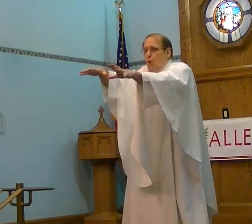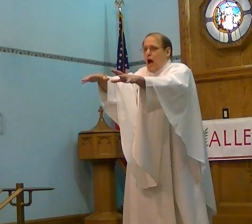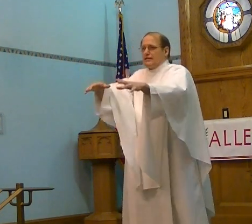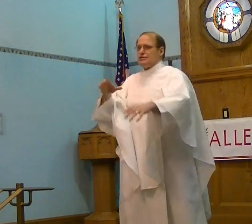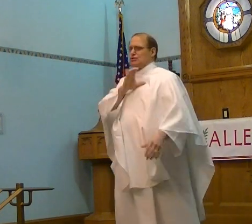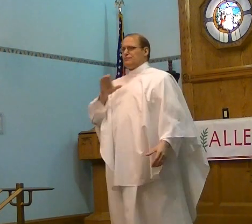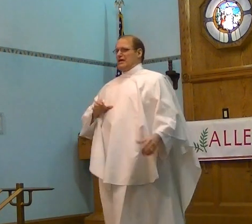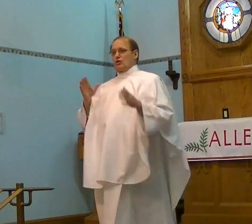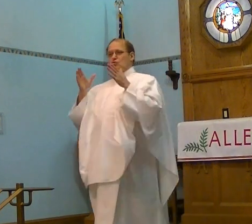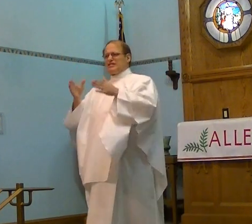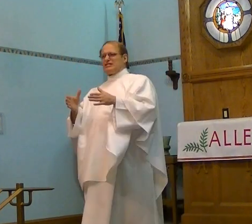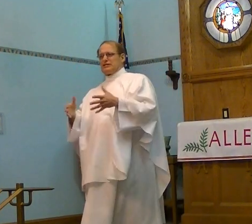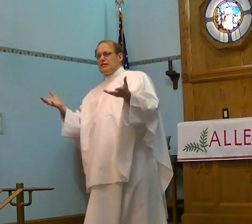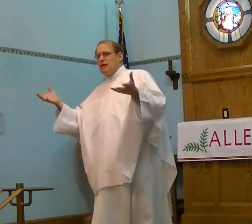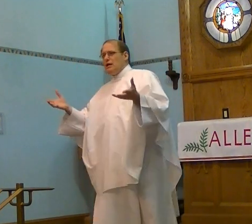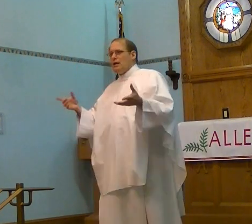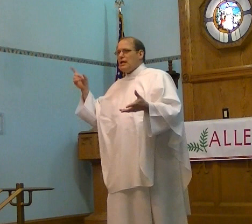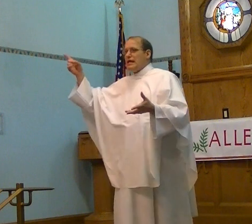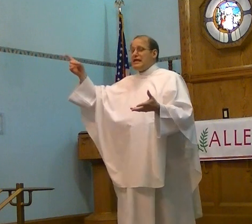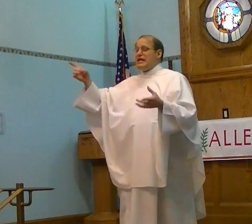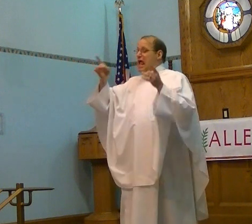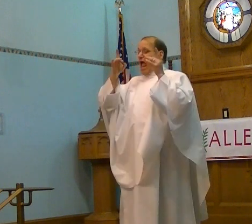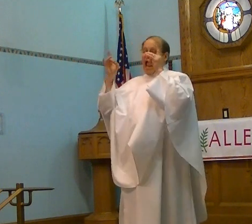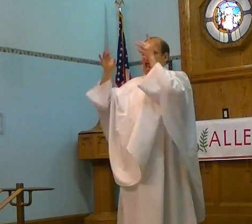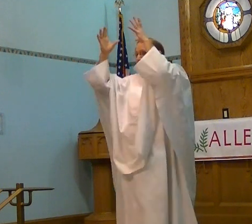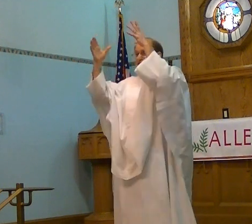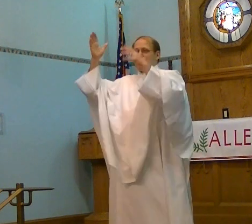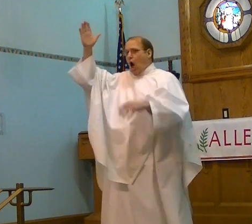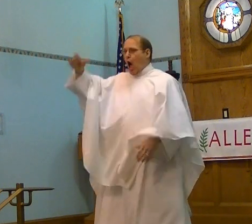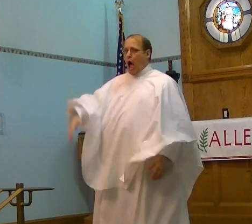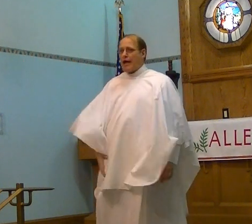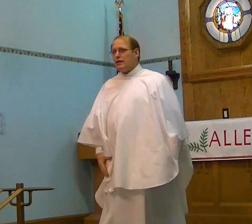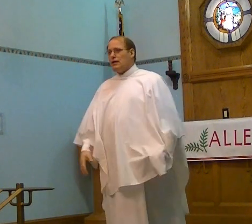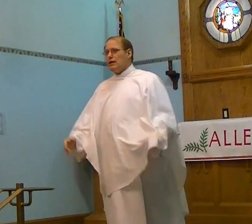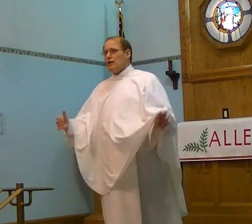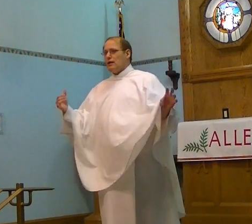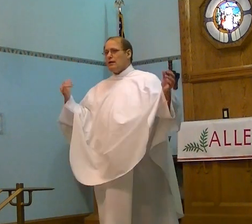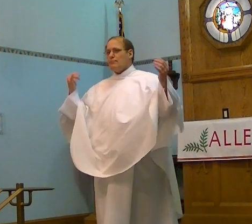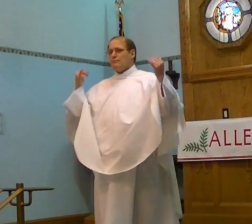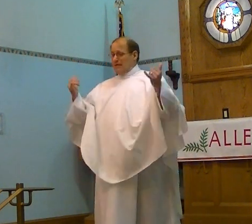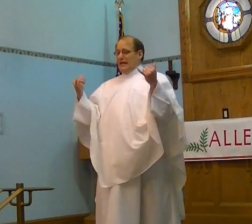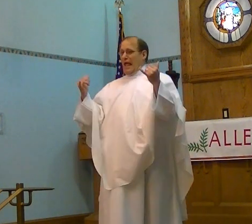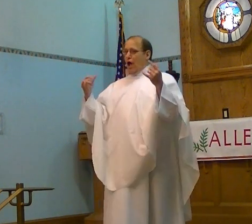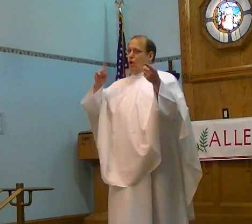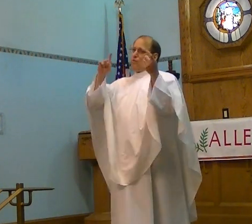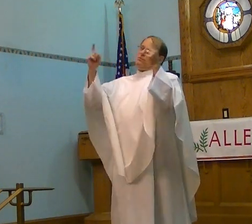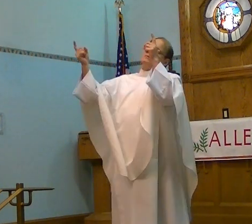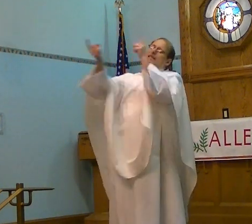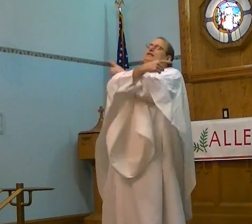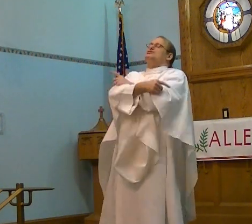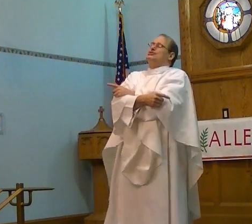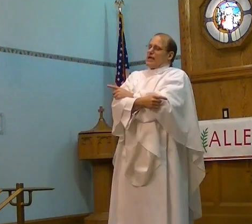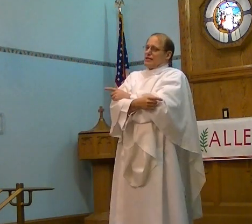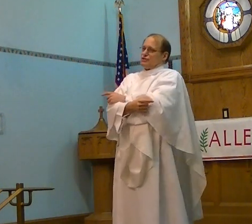want to be a Christian. He hated God. But now, that has changed.